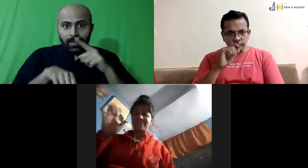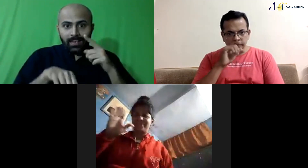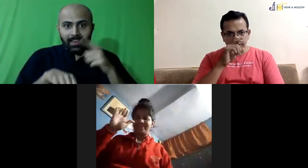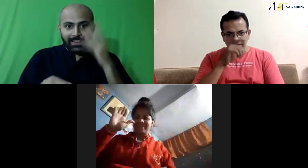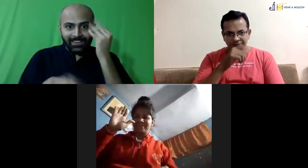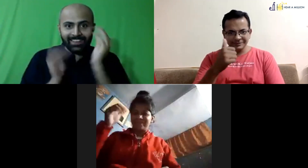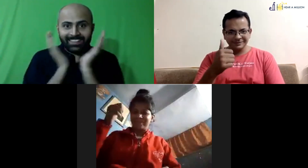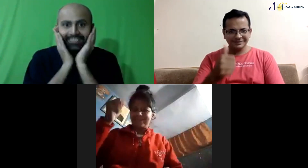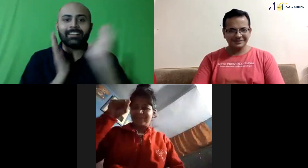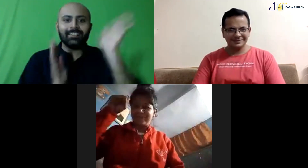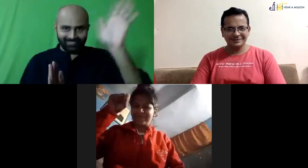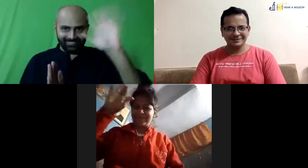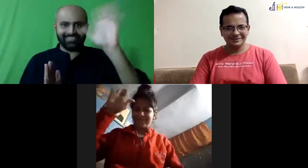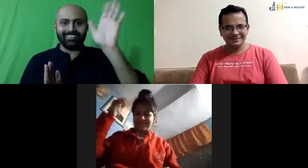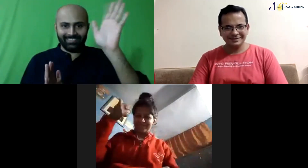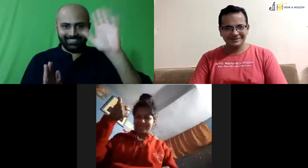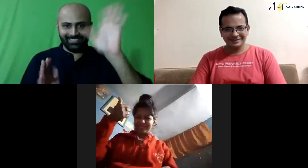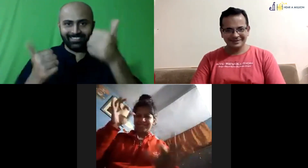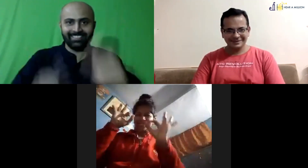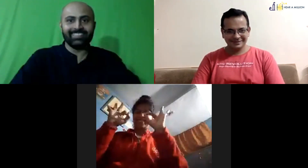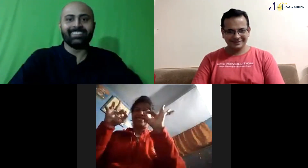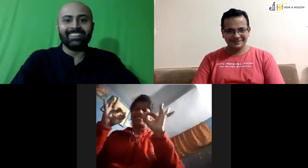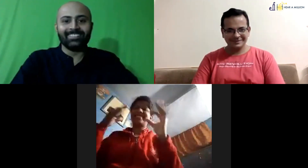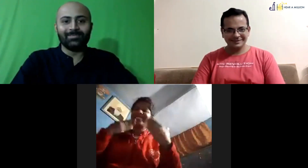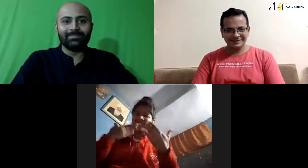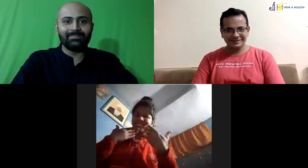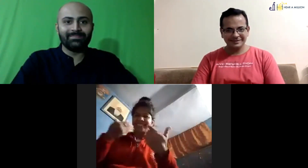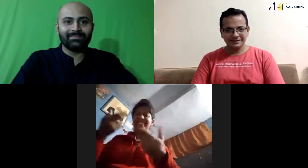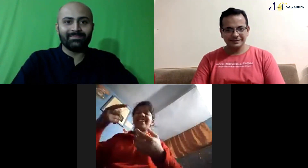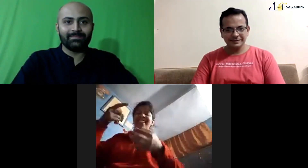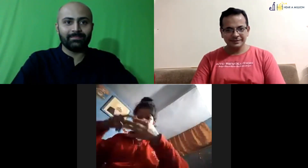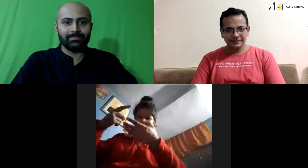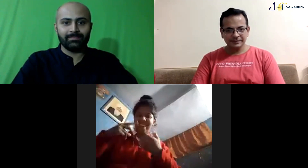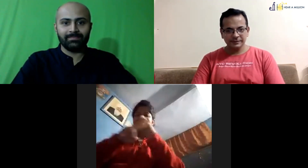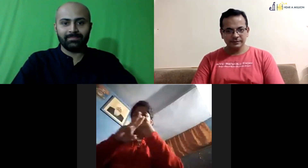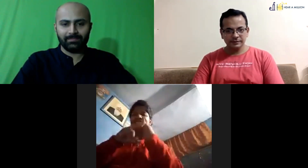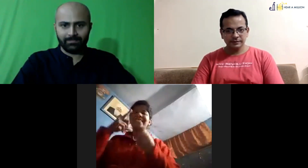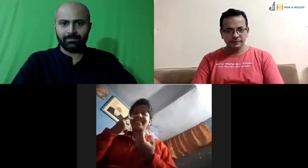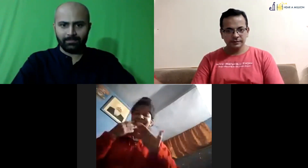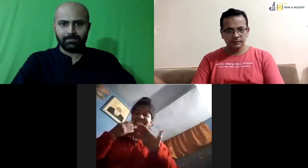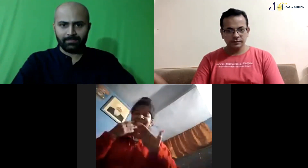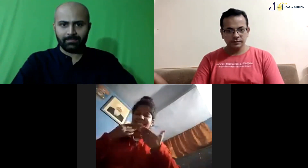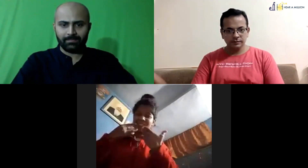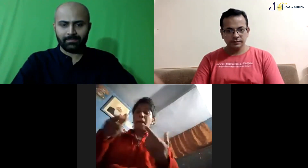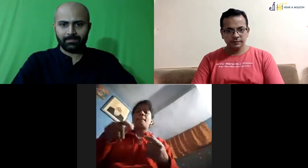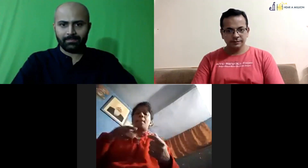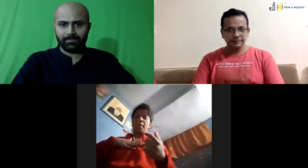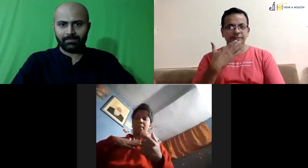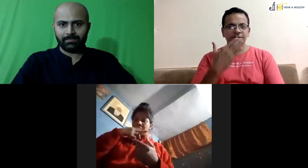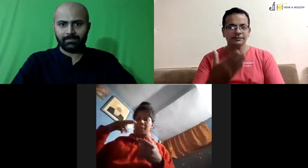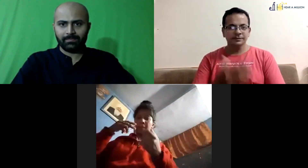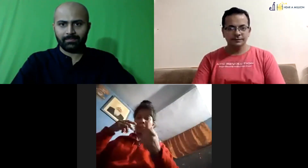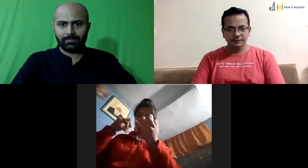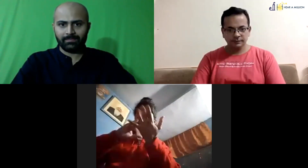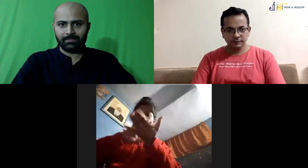Hello, person who is sitting having their hands on face. Okay, thank you,